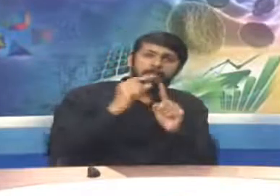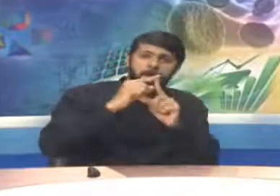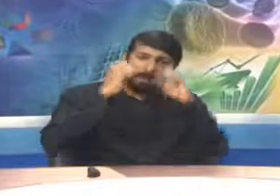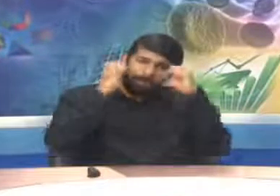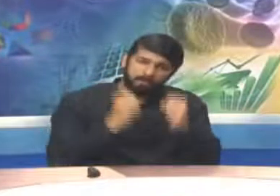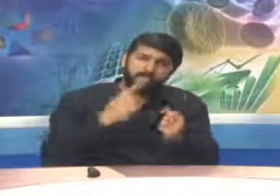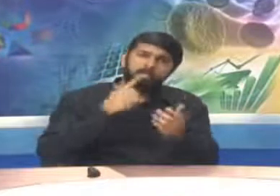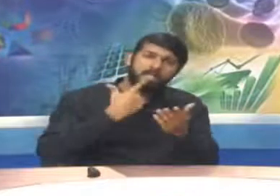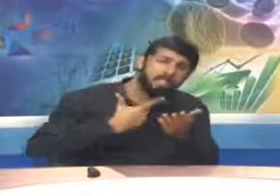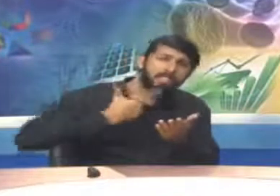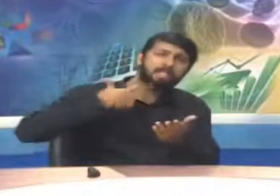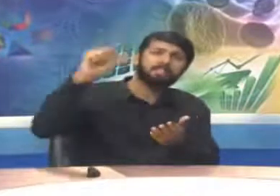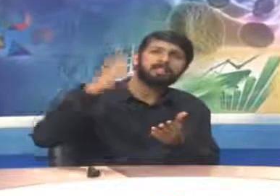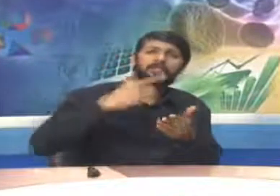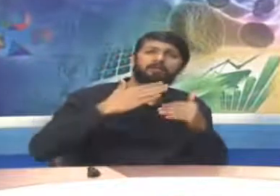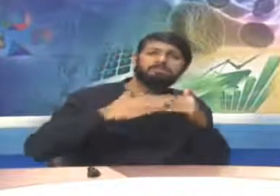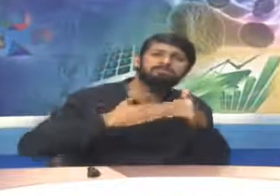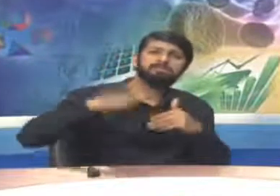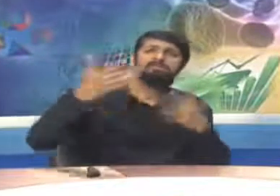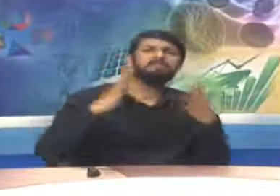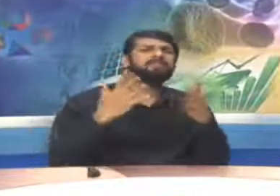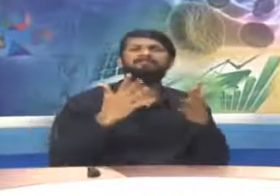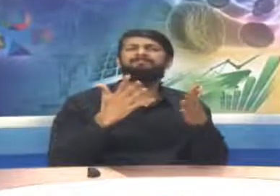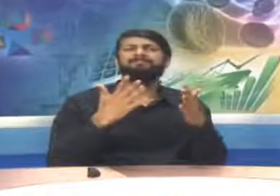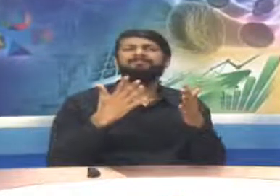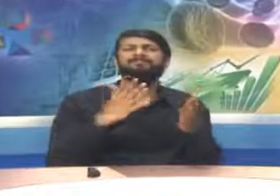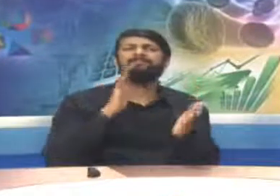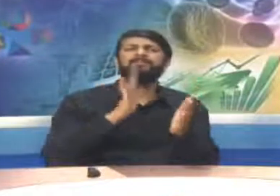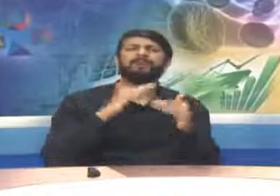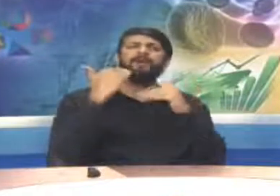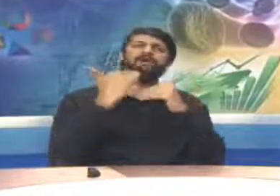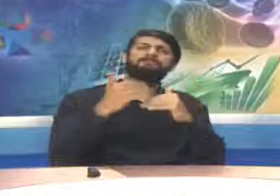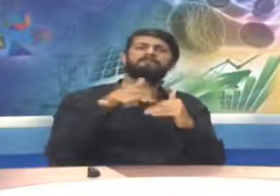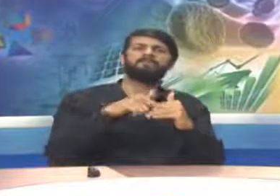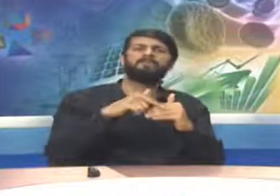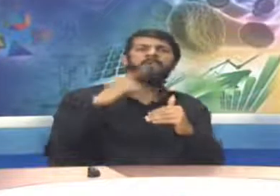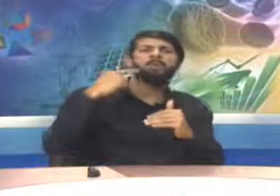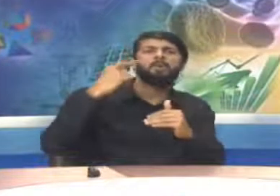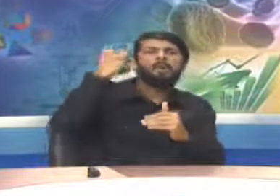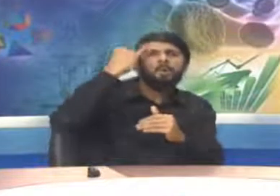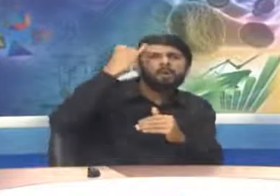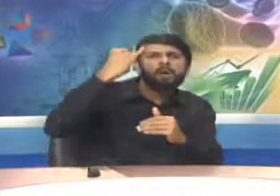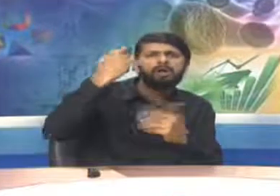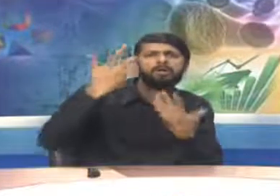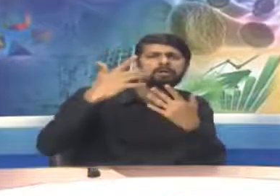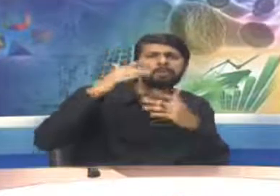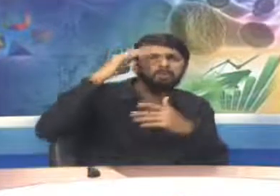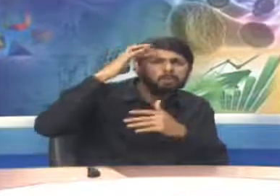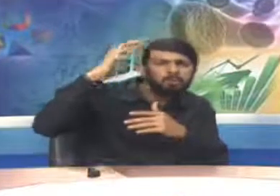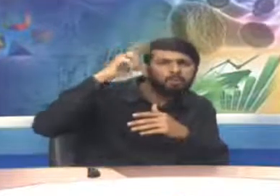Liberalism has its own inherent defects. It is the philosophy full of tension.